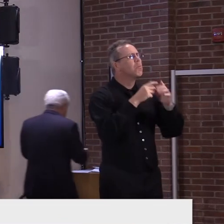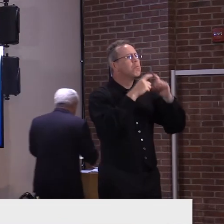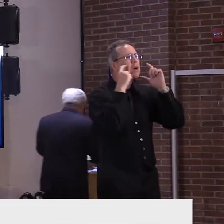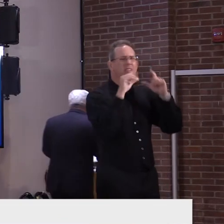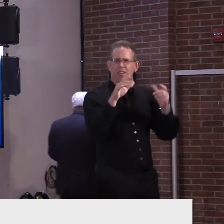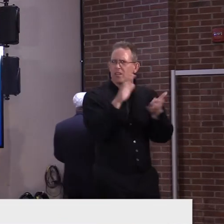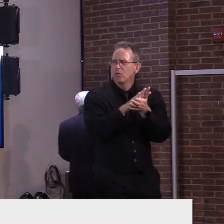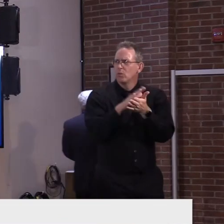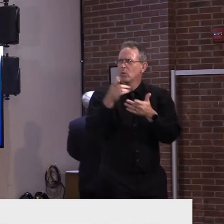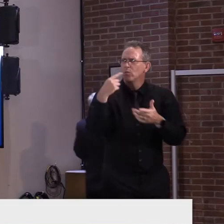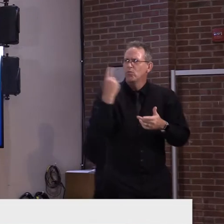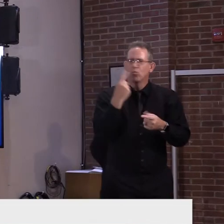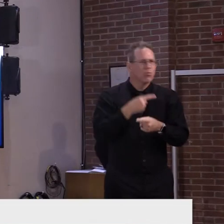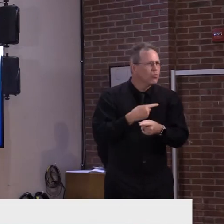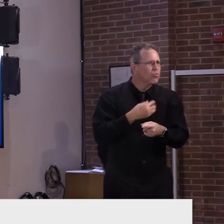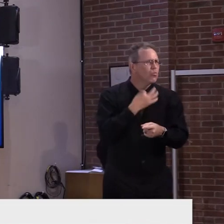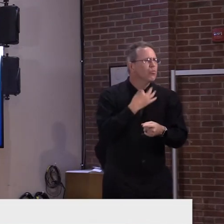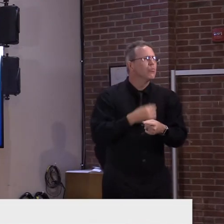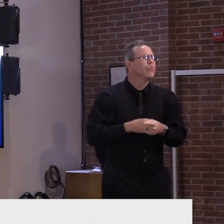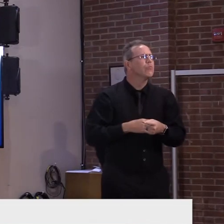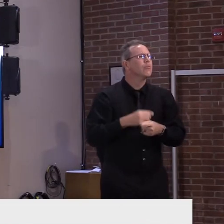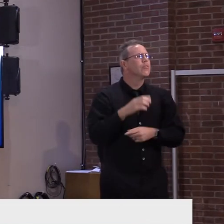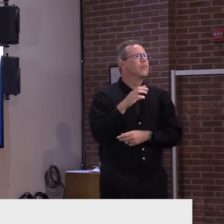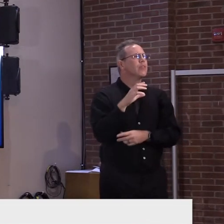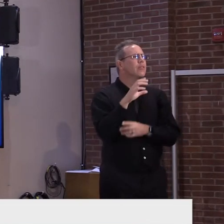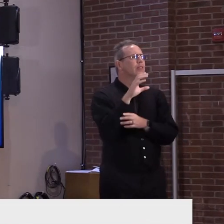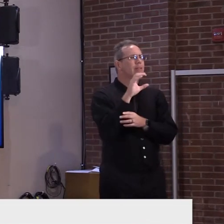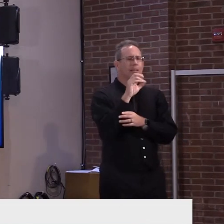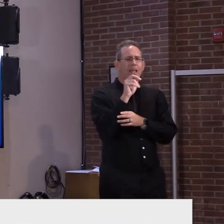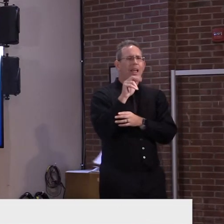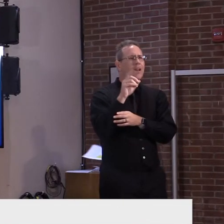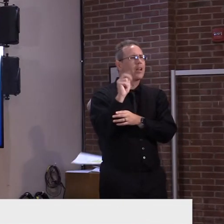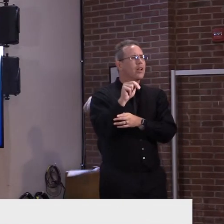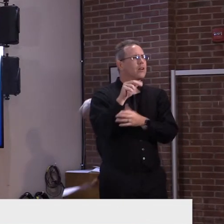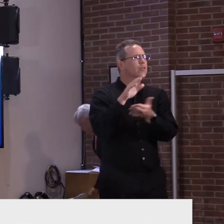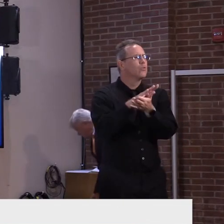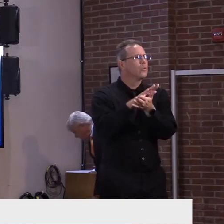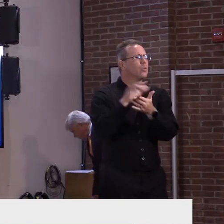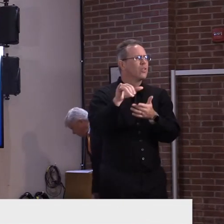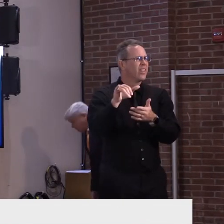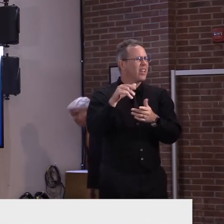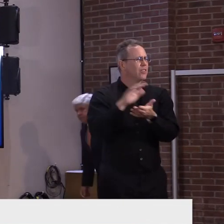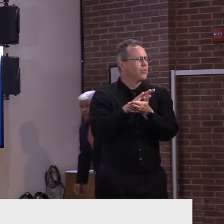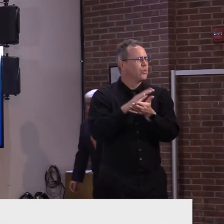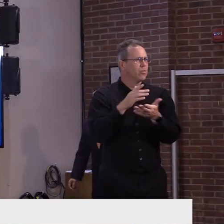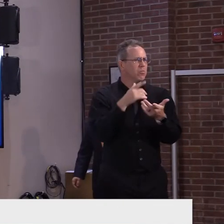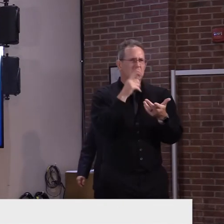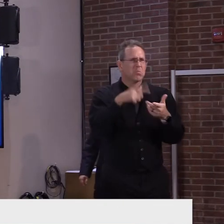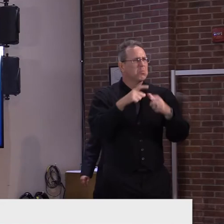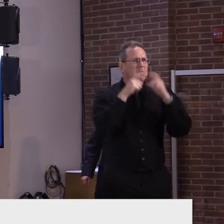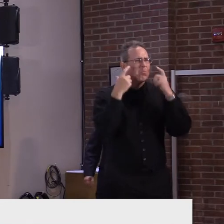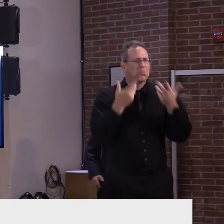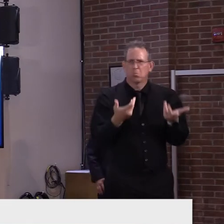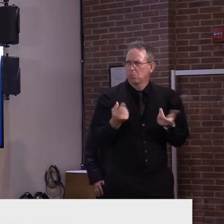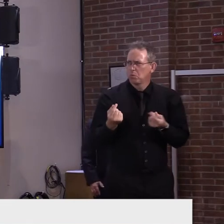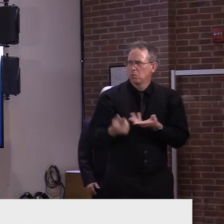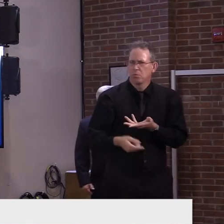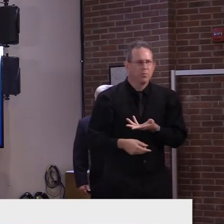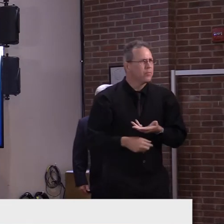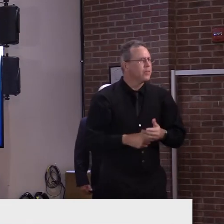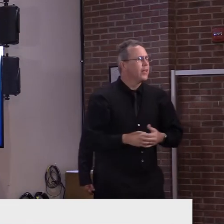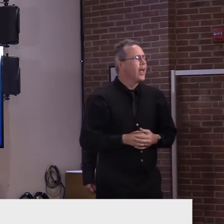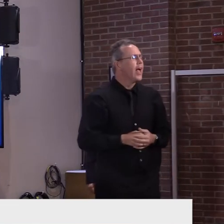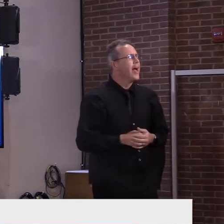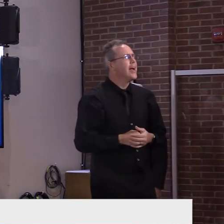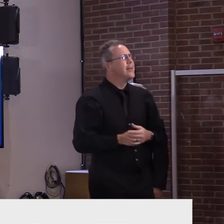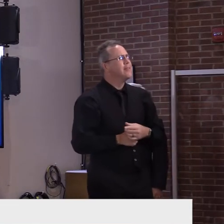School District school board voted not to enact a mandate. Is that the whole district or just that school? It's the school